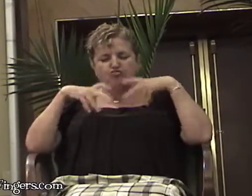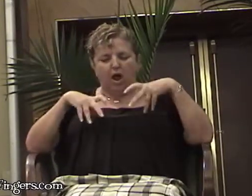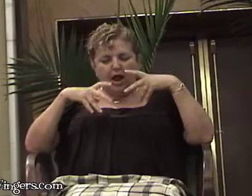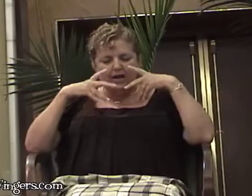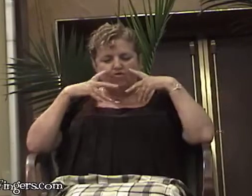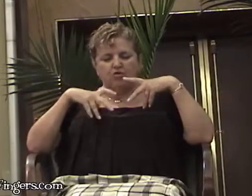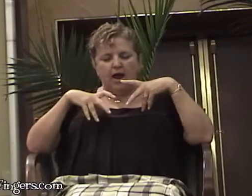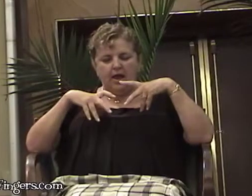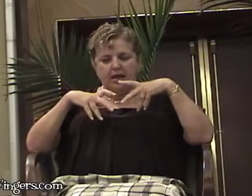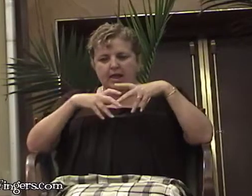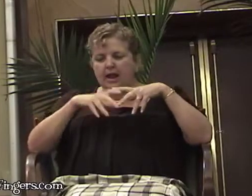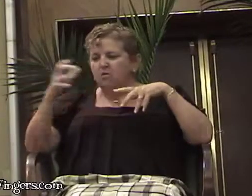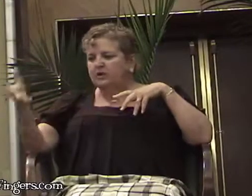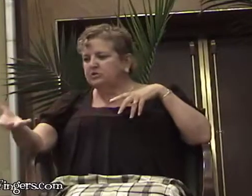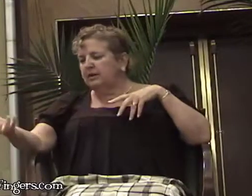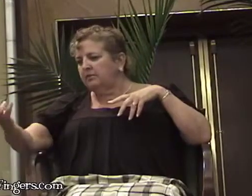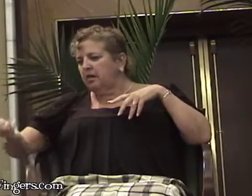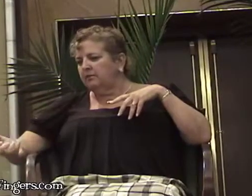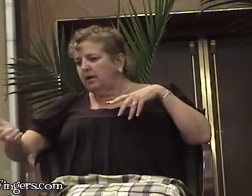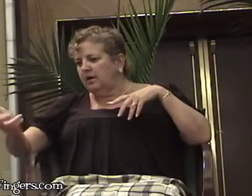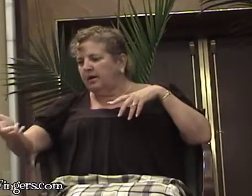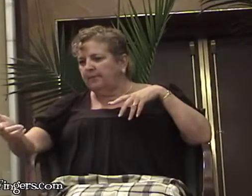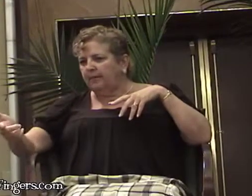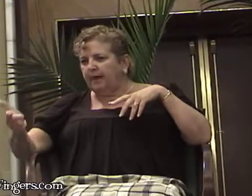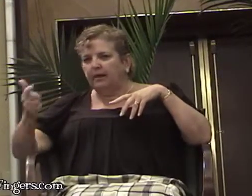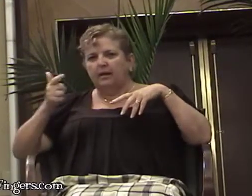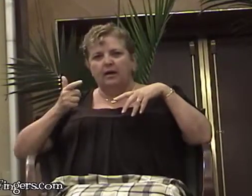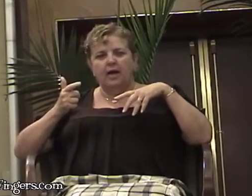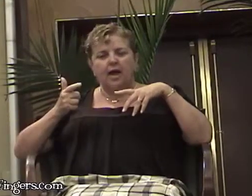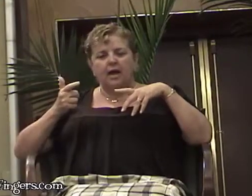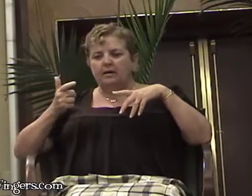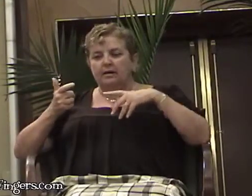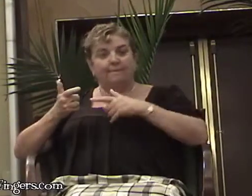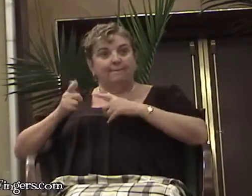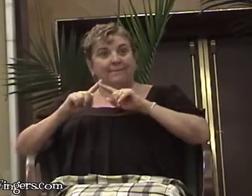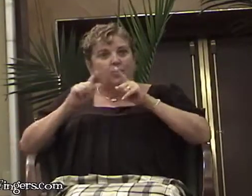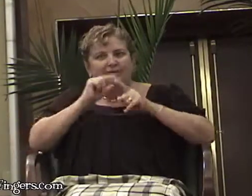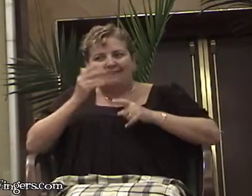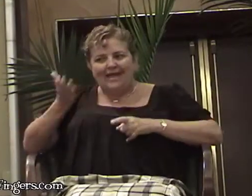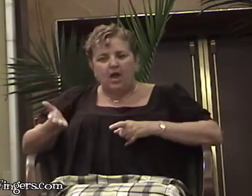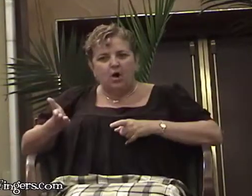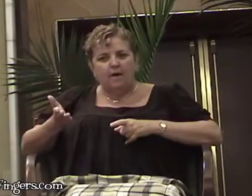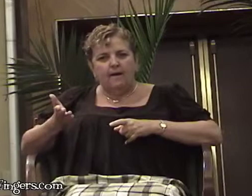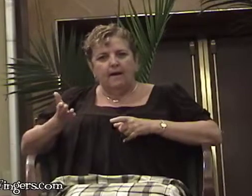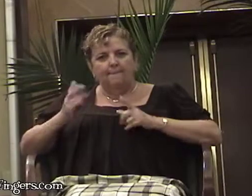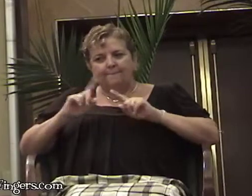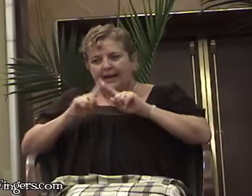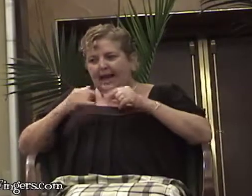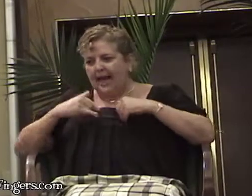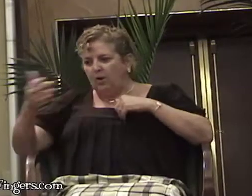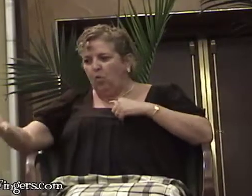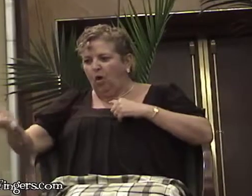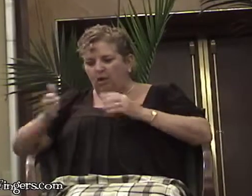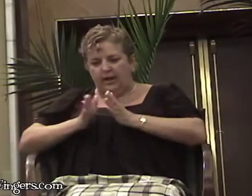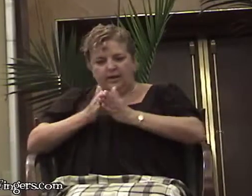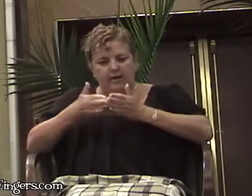and that wasn't there. But my wallet was in the glove box, and inside that wallet was an article that I had clipped out that I knew it was about 6 weeks